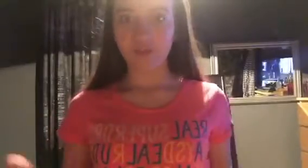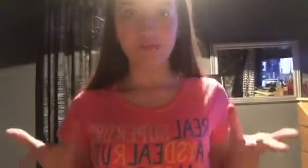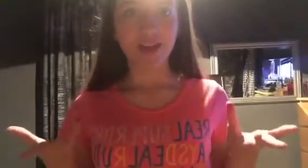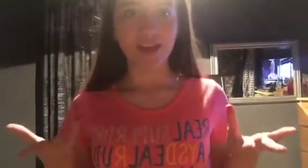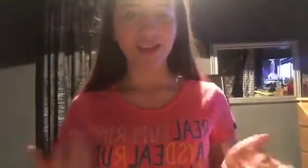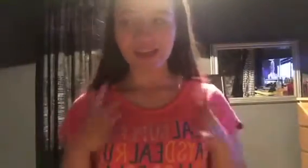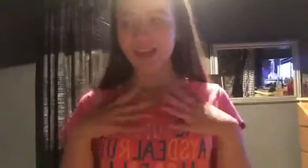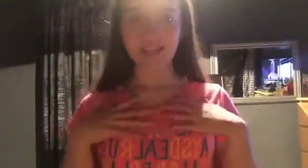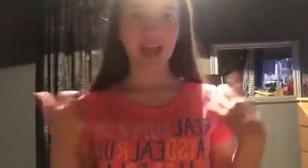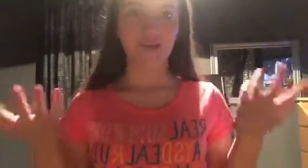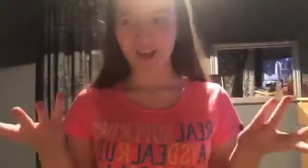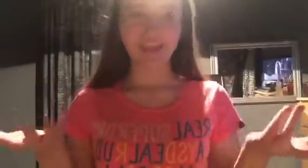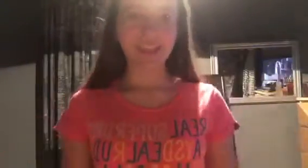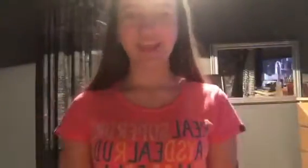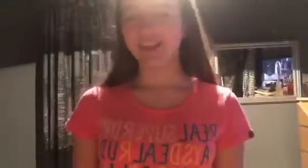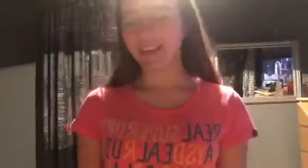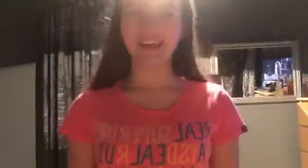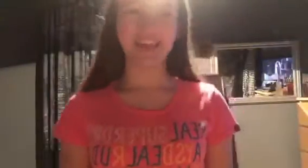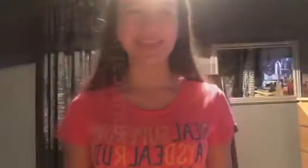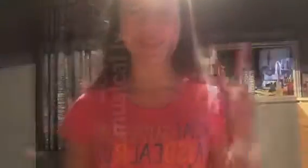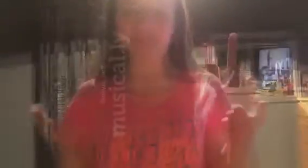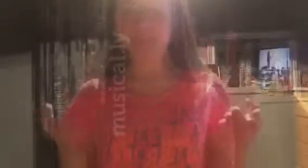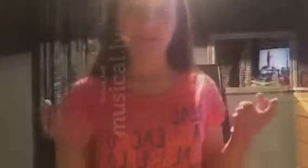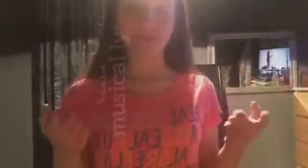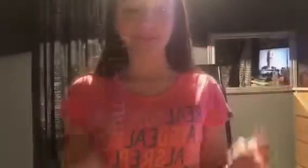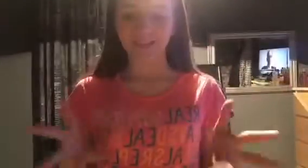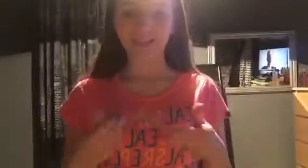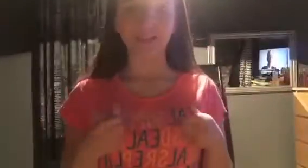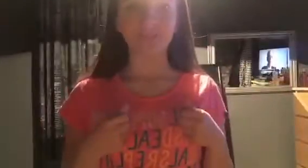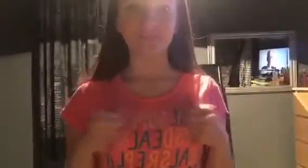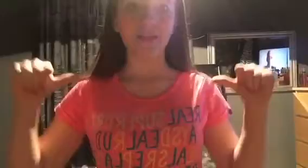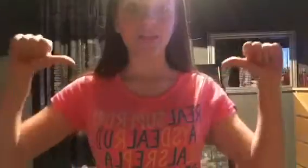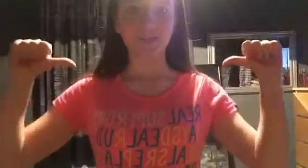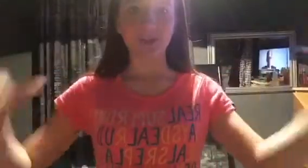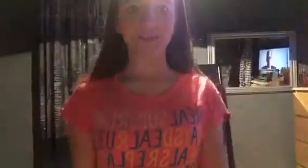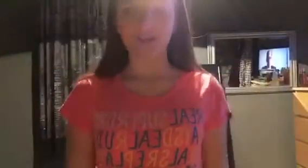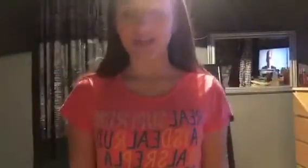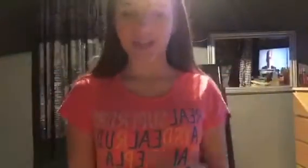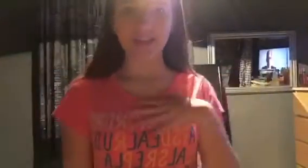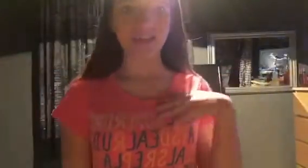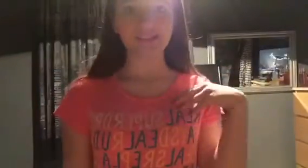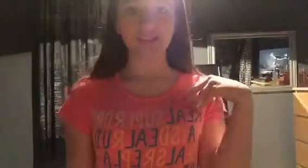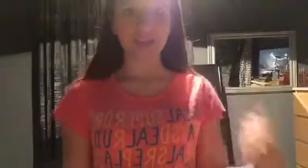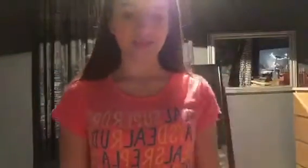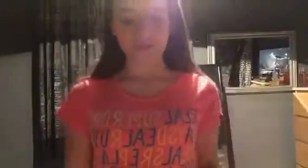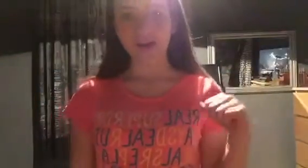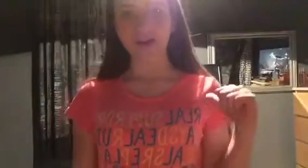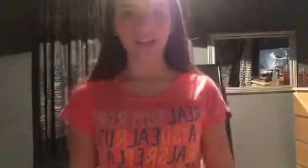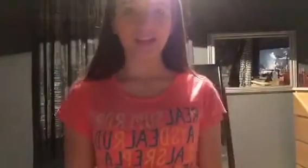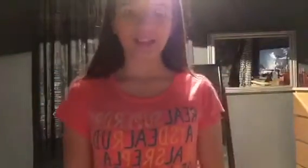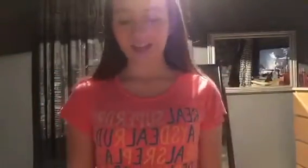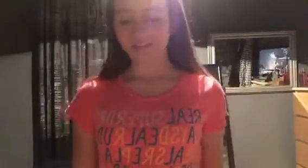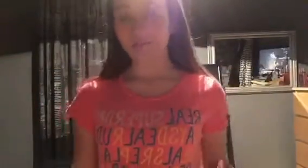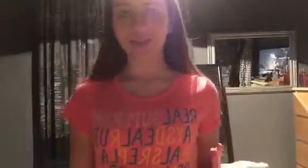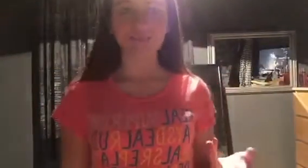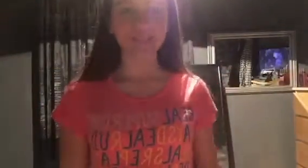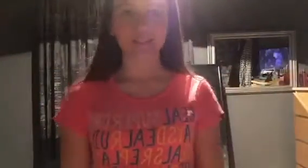it's fake. Cause I don't fucking care. So you can keep me inside the pocket of your